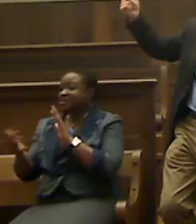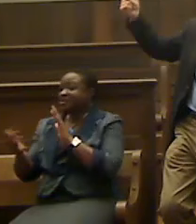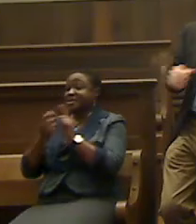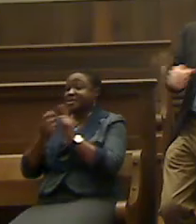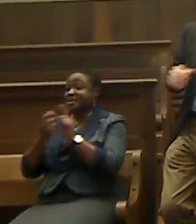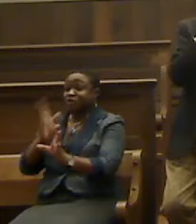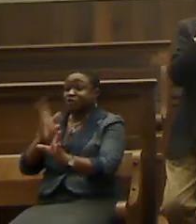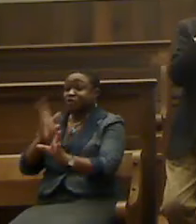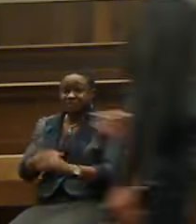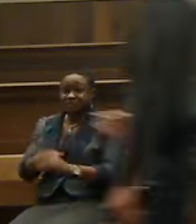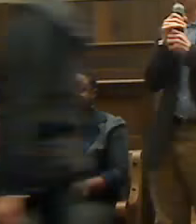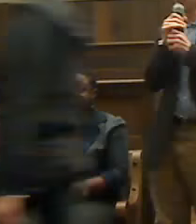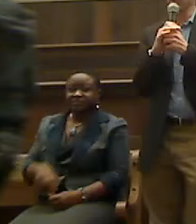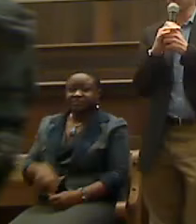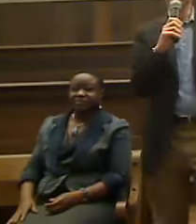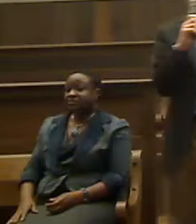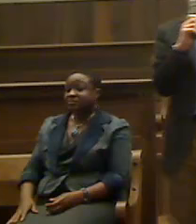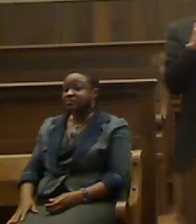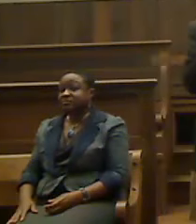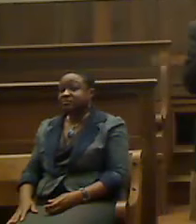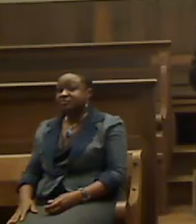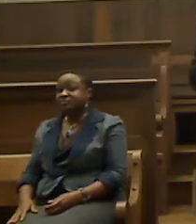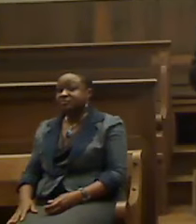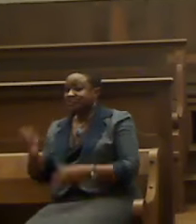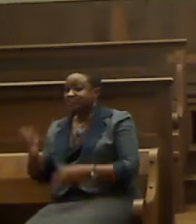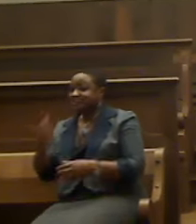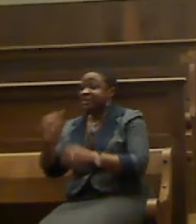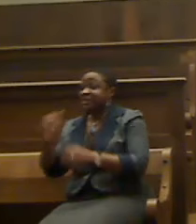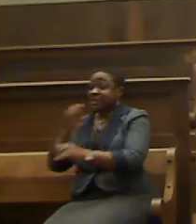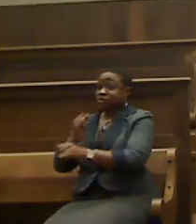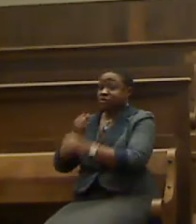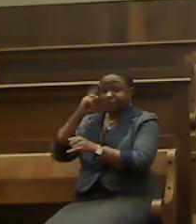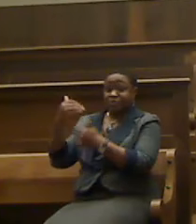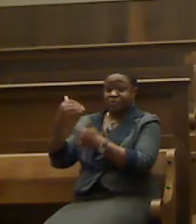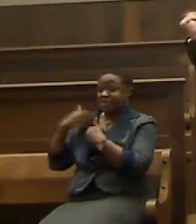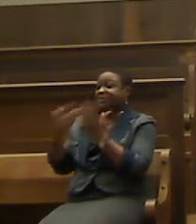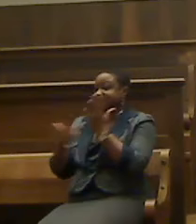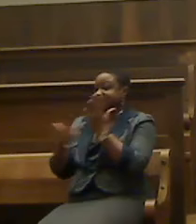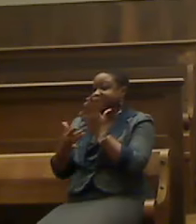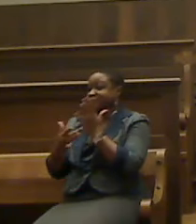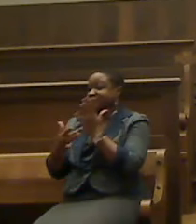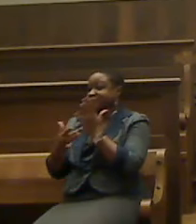So the IRT, Institute for Responsible Technology, has a, come on Alexis, has